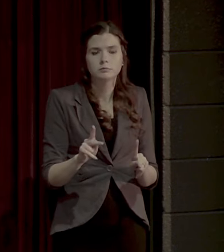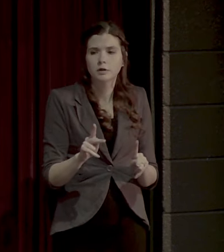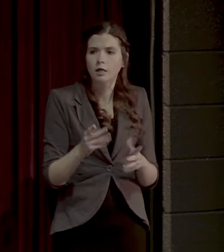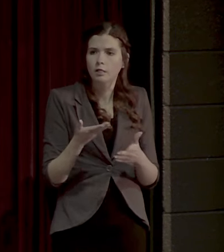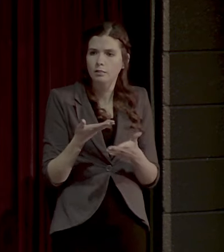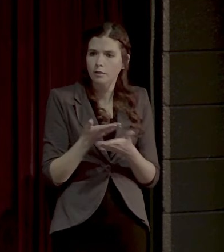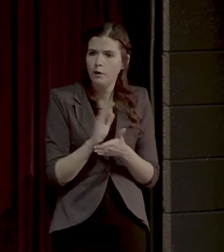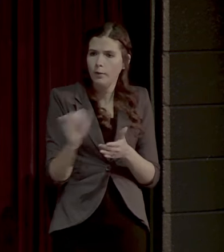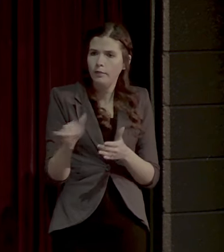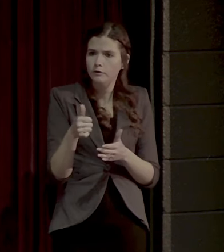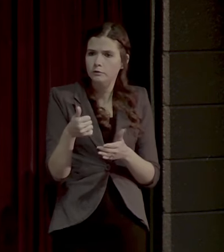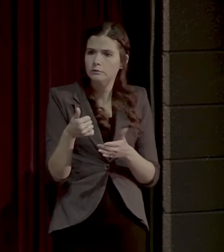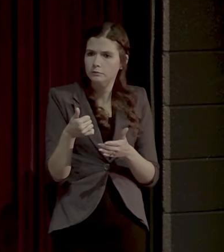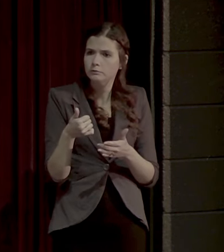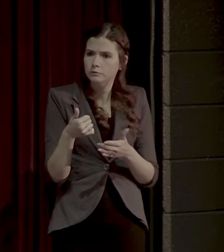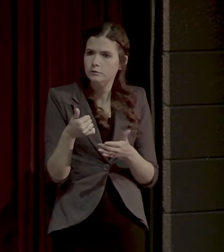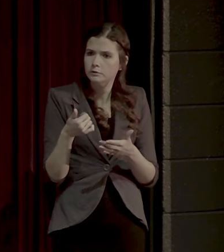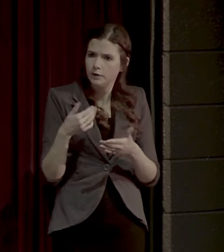for other people.